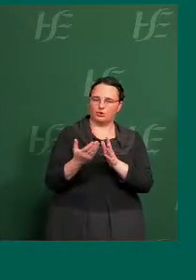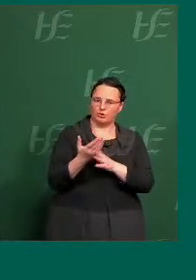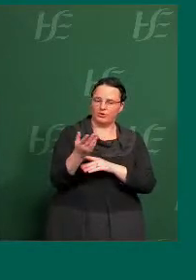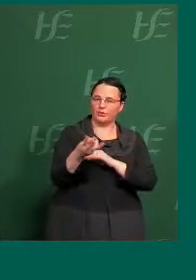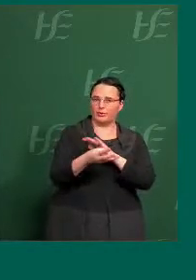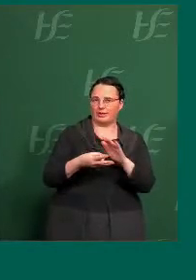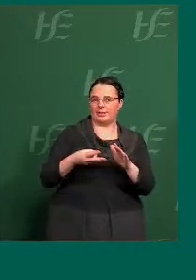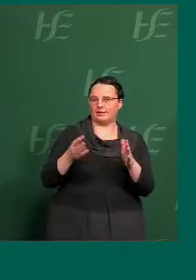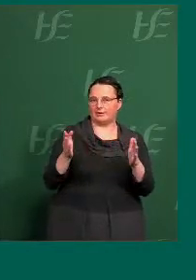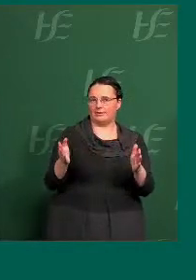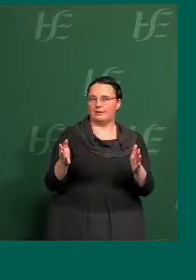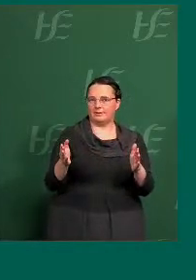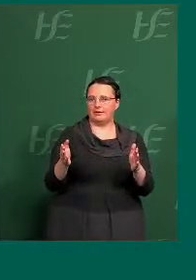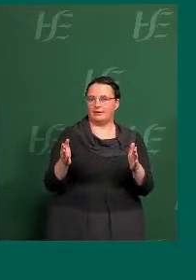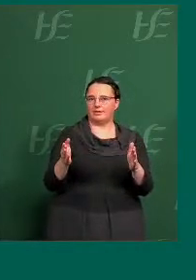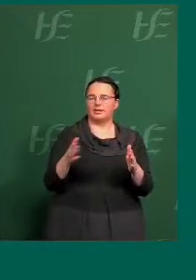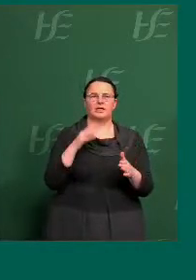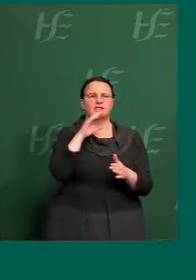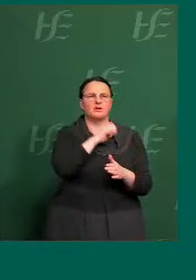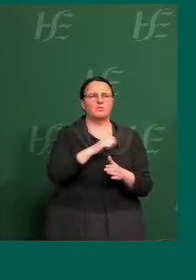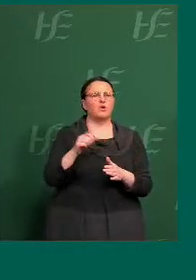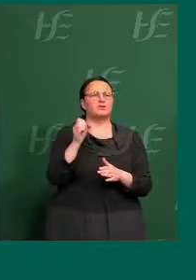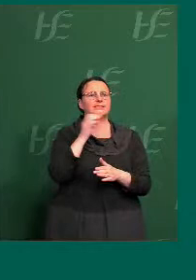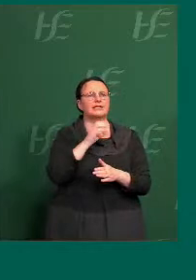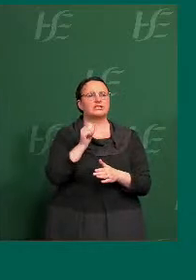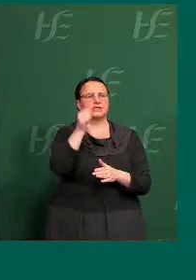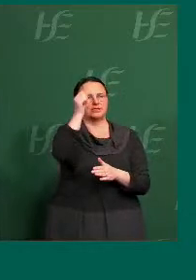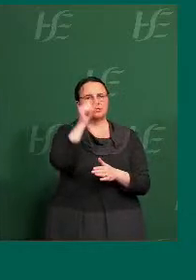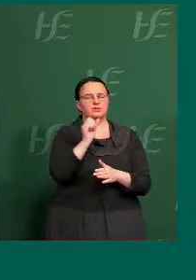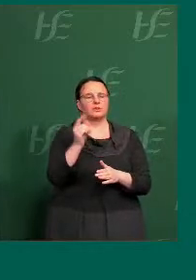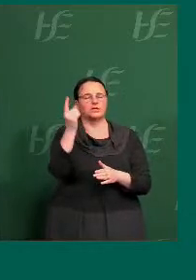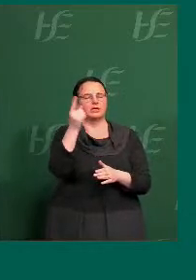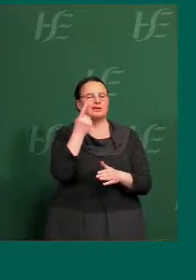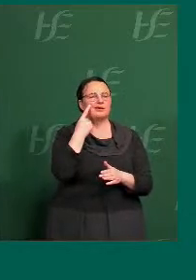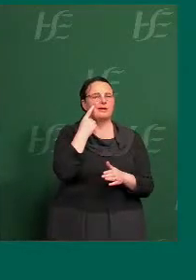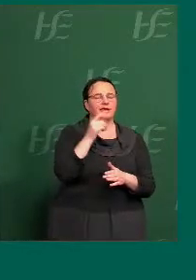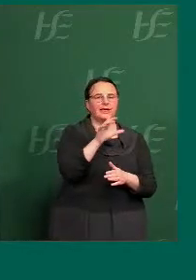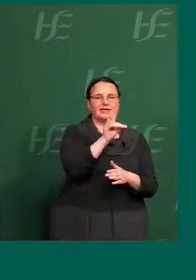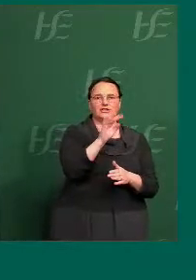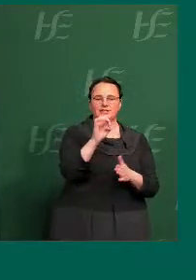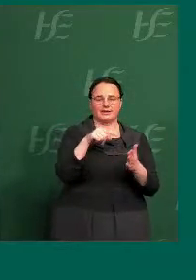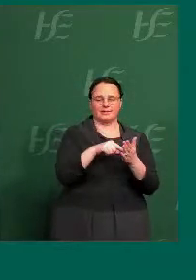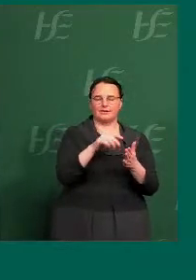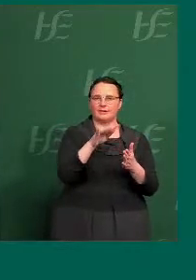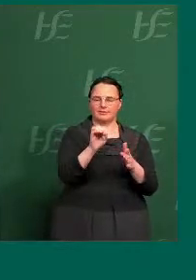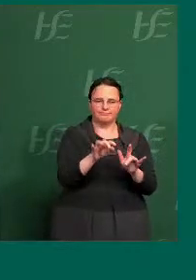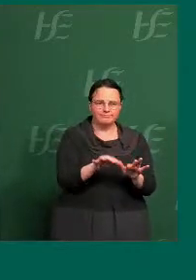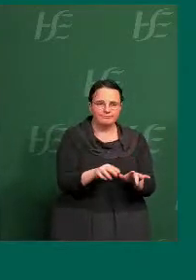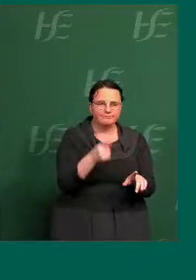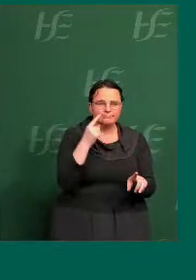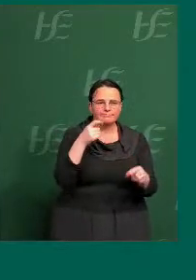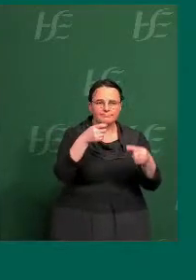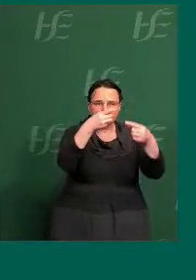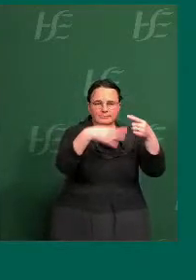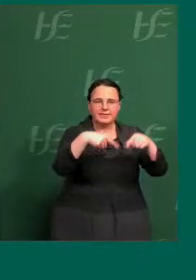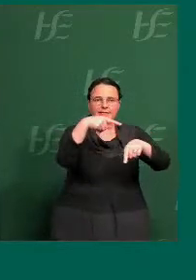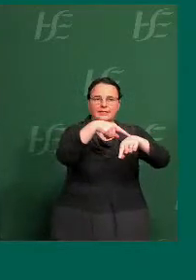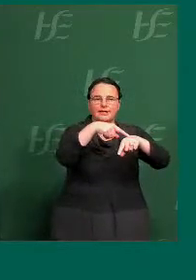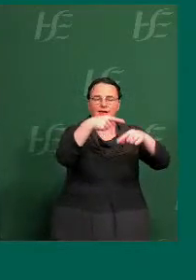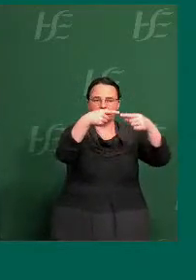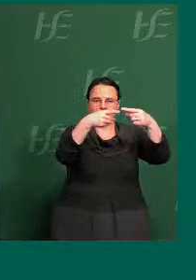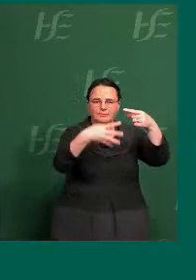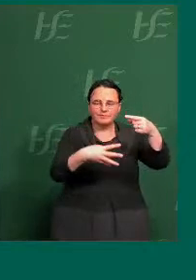know there may be a perception they're there for Saturday or Sunday. Look at hse.ie and you will see the walk-in availability times for